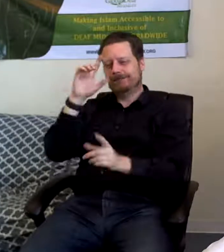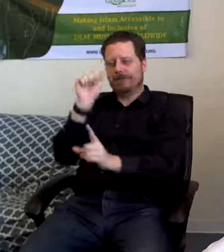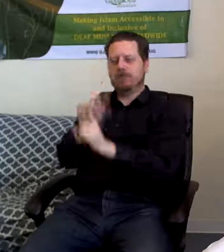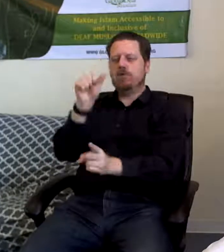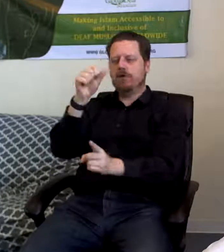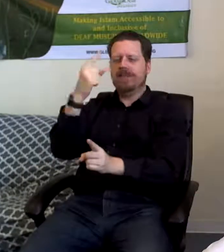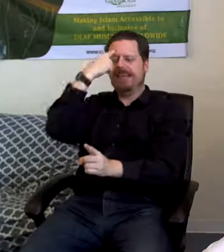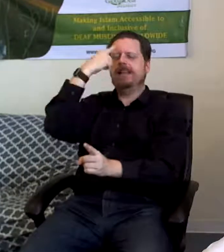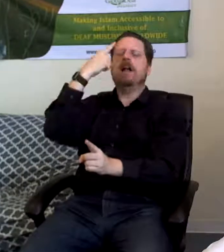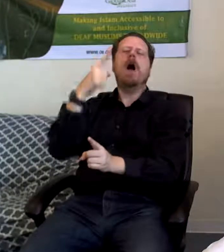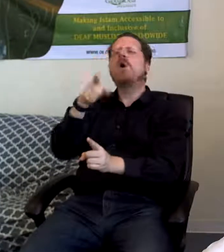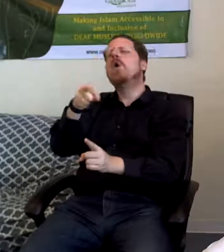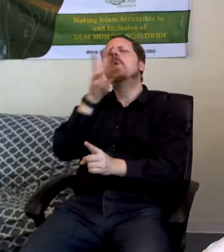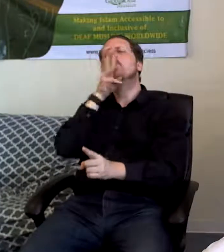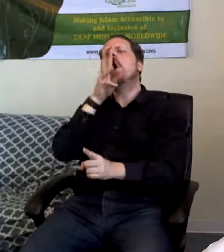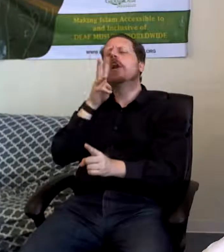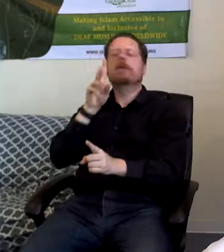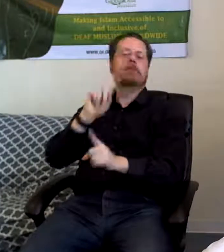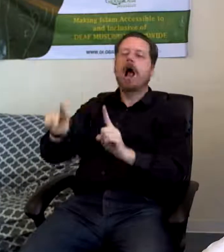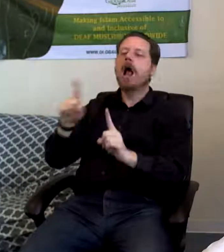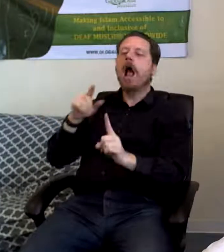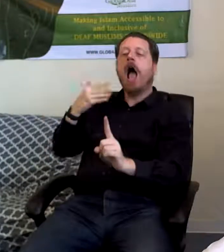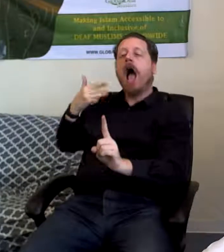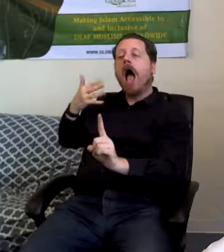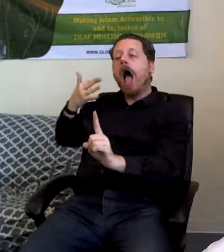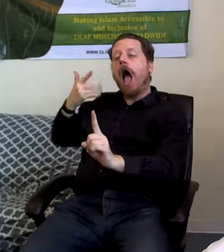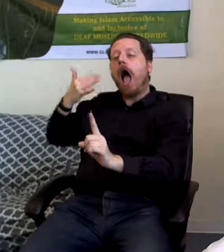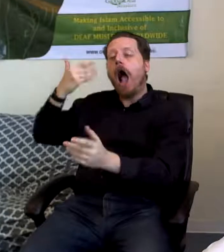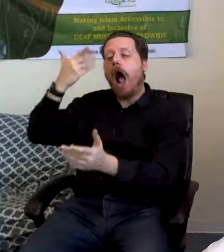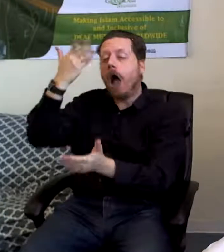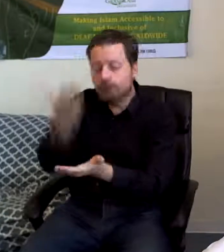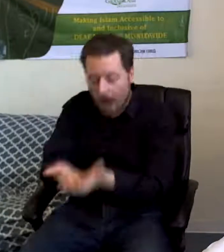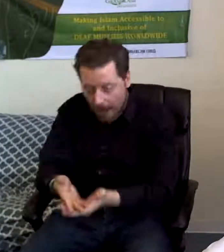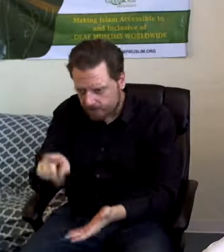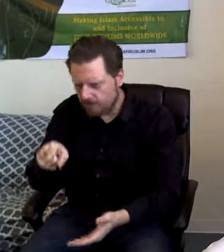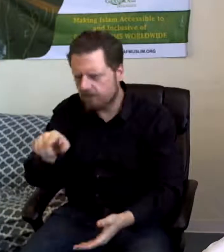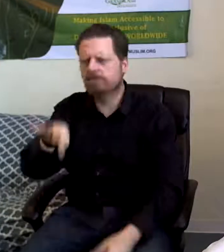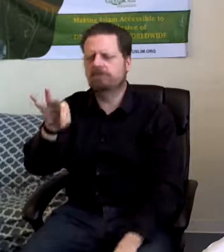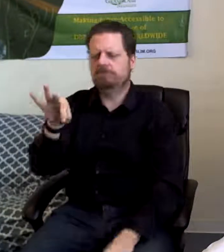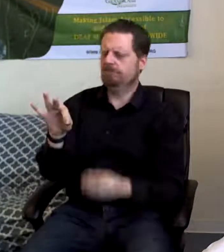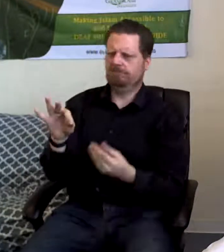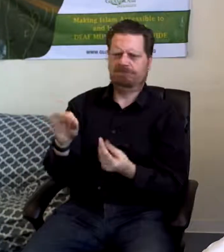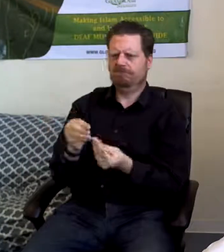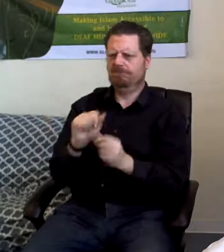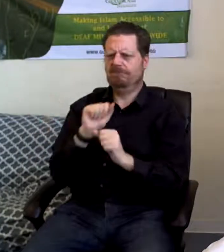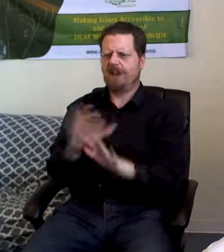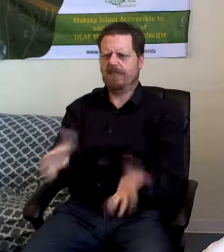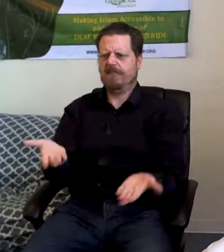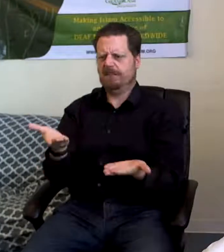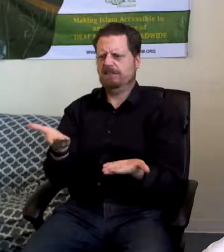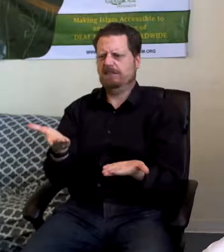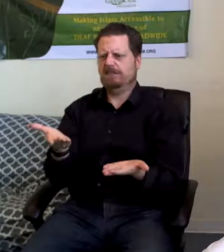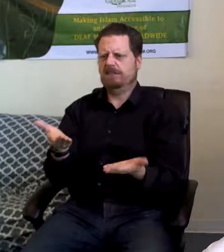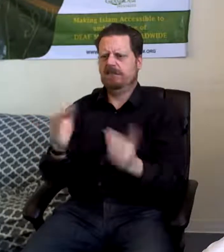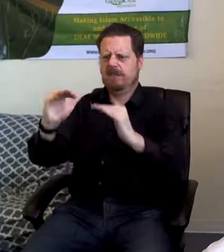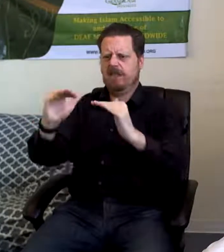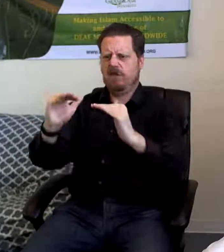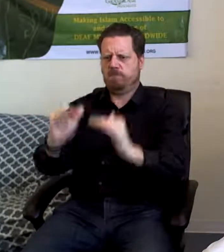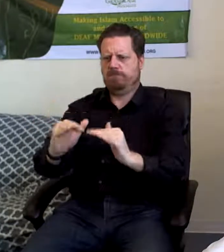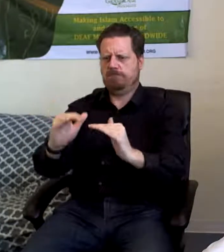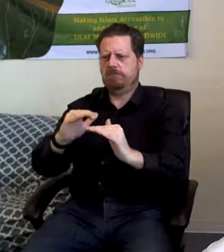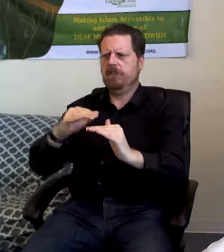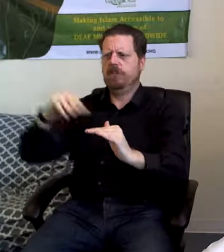But once they reach there, they find nothing. It's just a low area in the ground that the